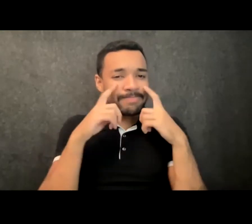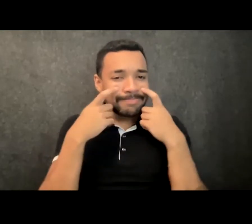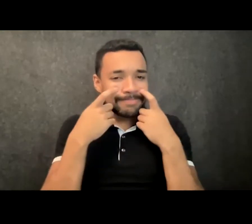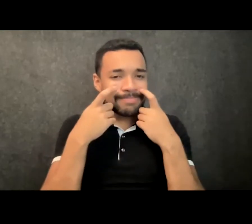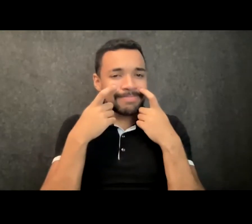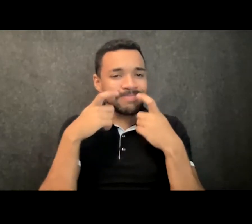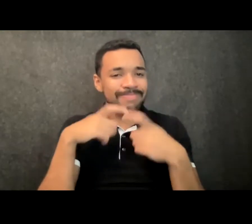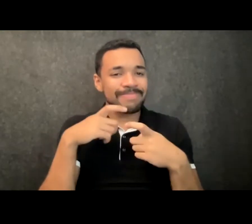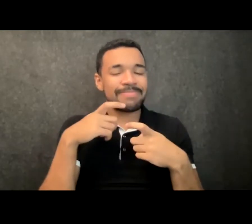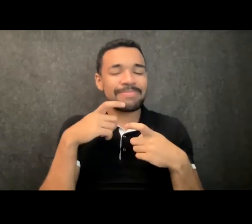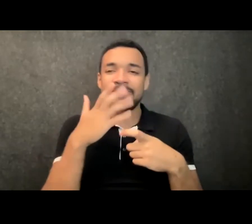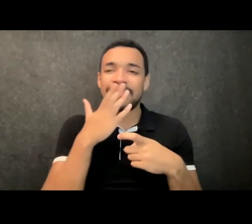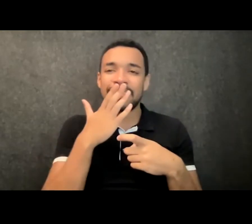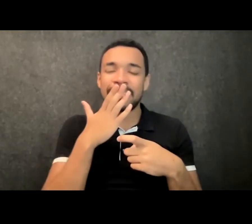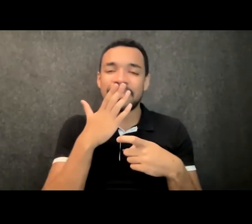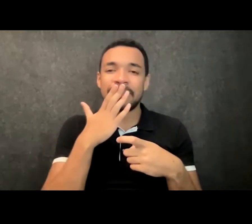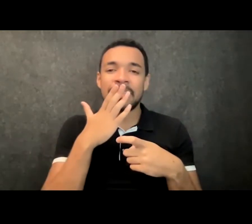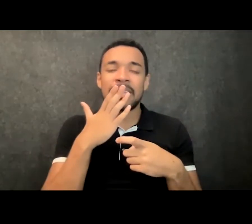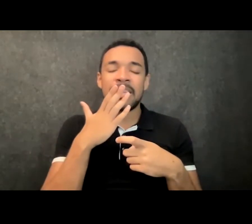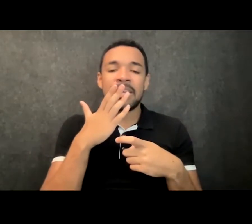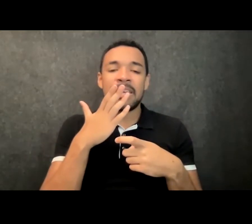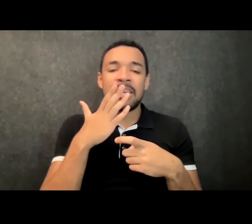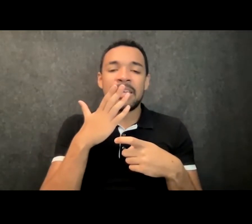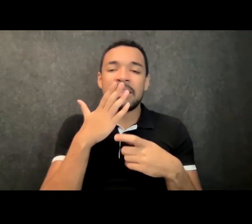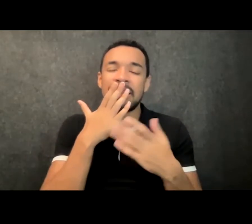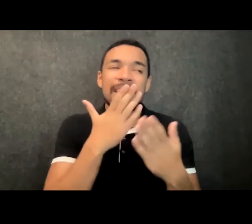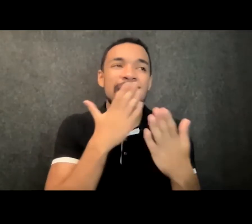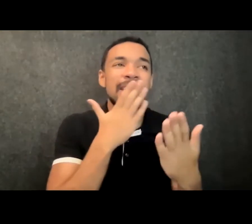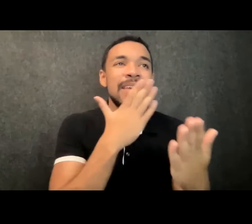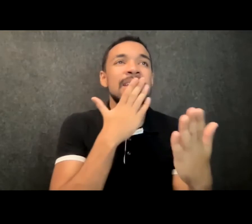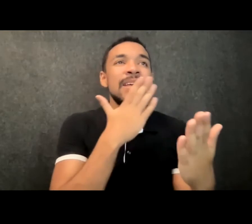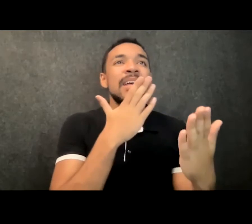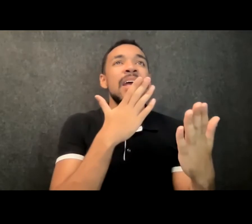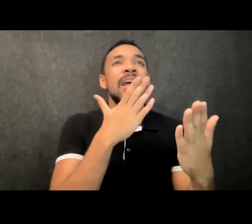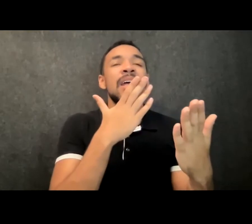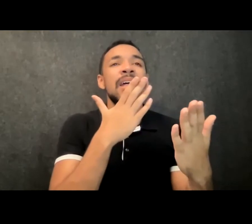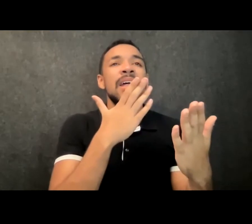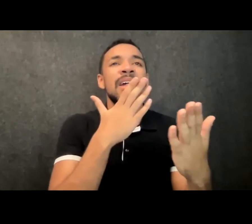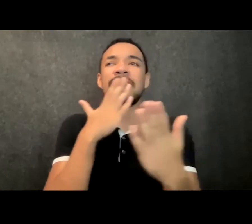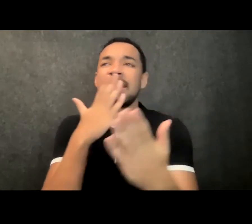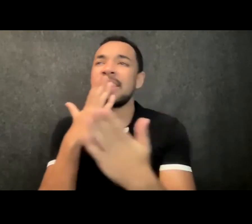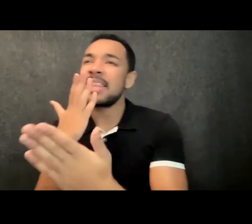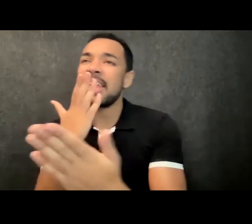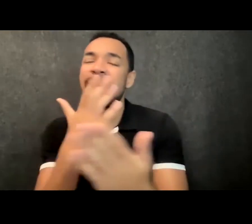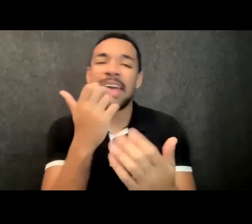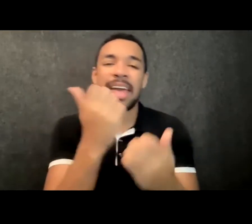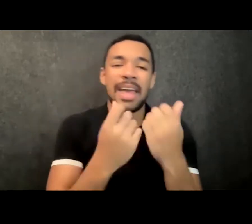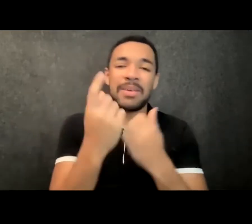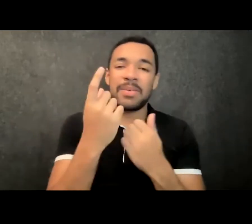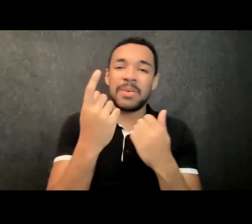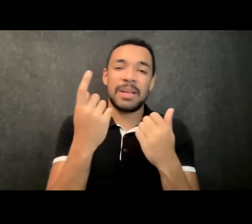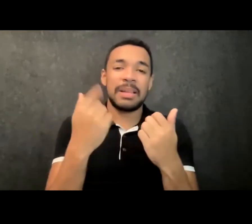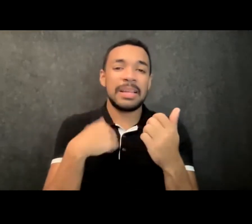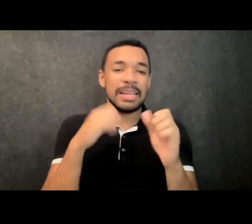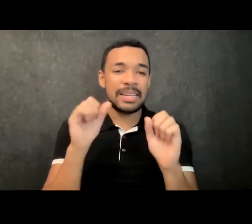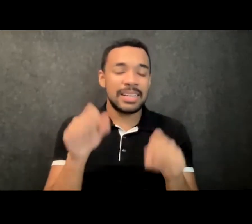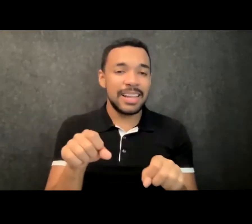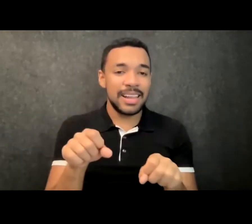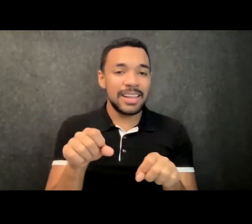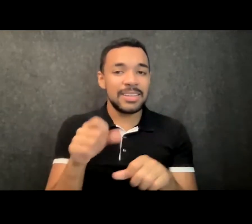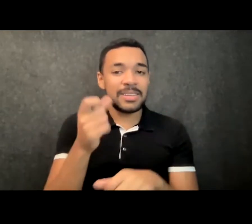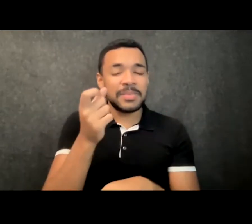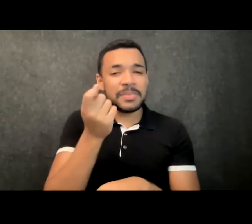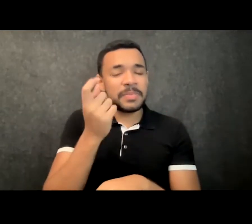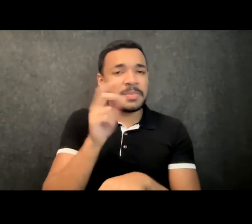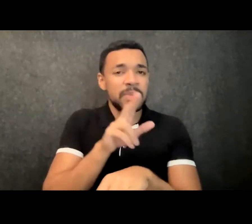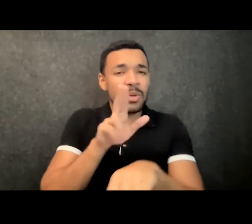I trailed off. There was so much to thank her for, to thank everyone for. Of course, as we walked to